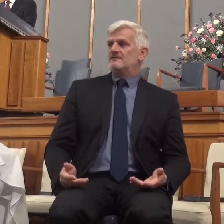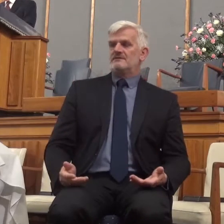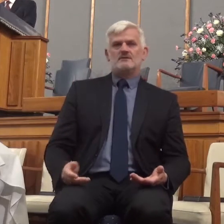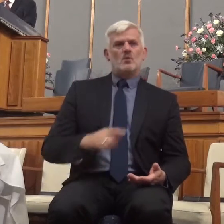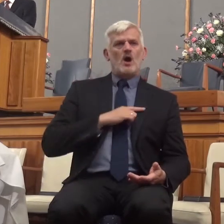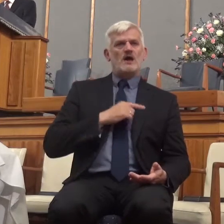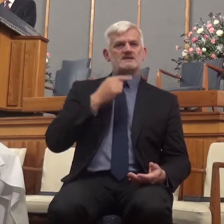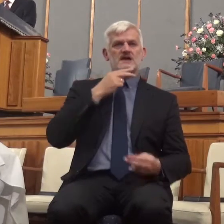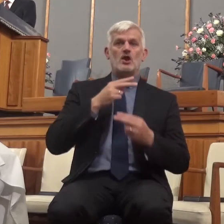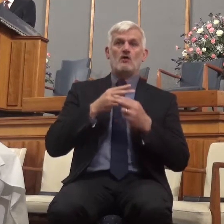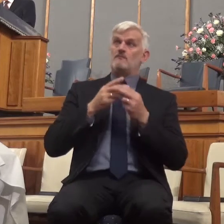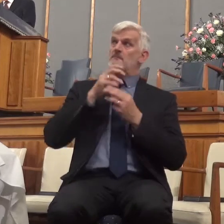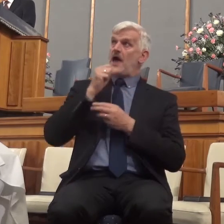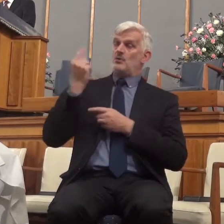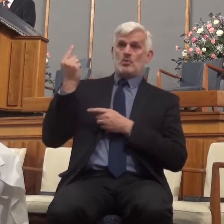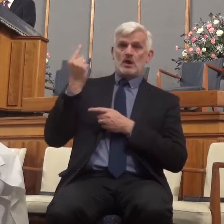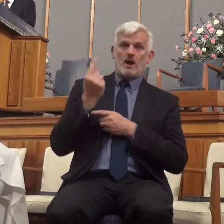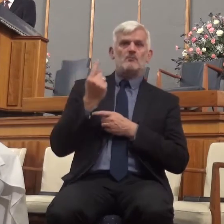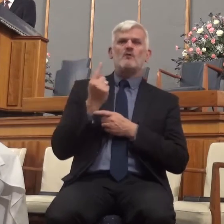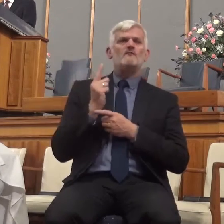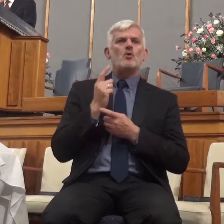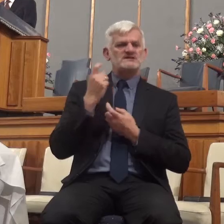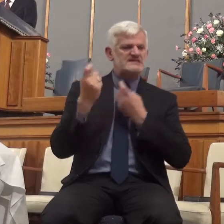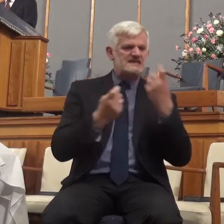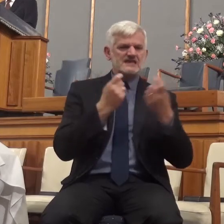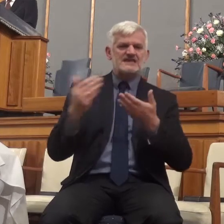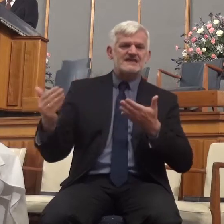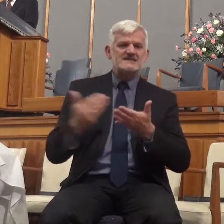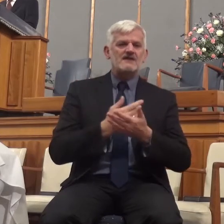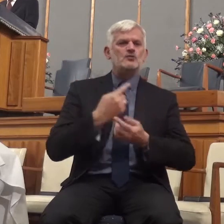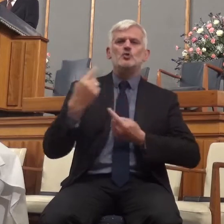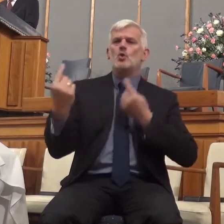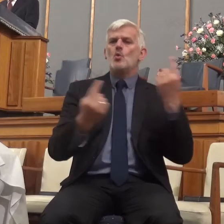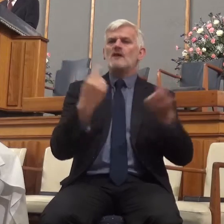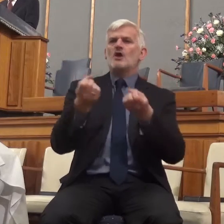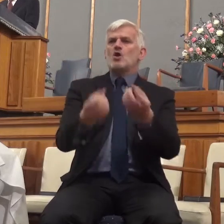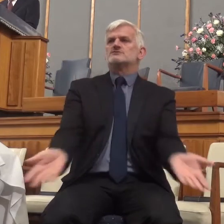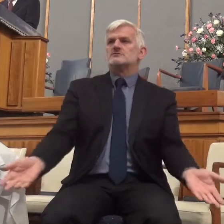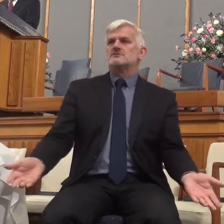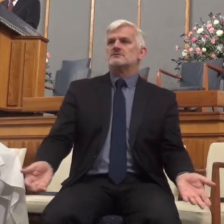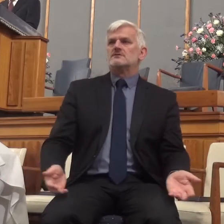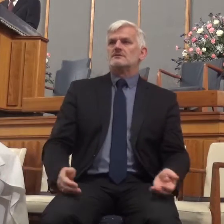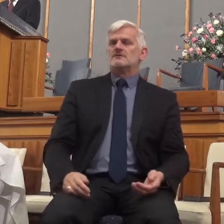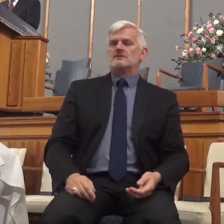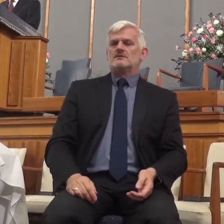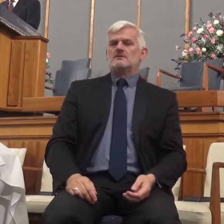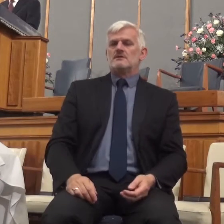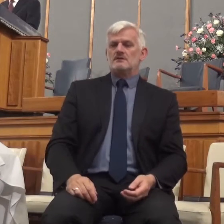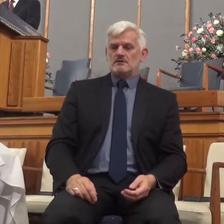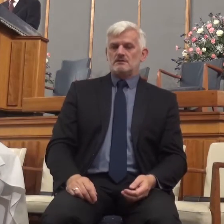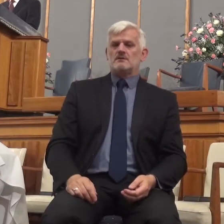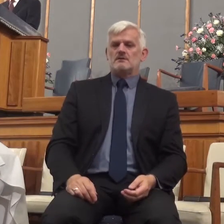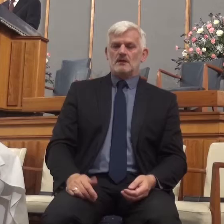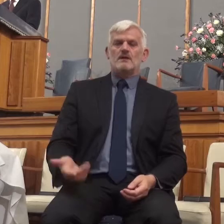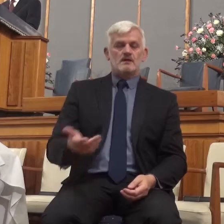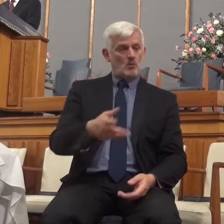Man is come to seek and to save that which was lost. And as they